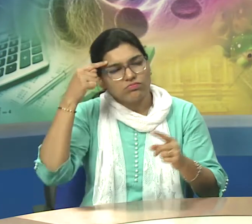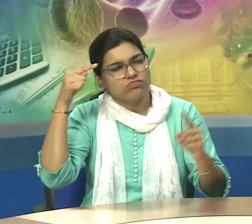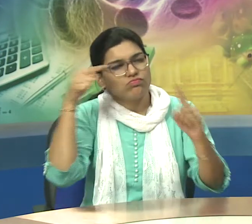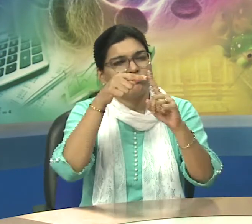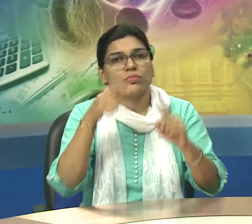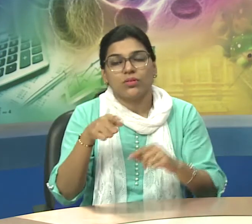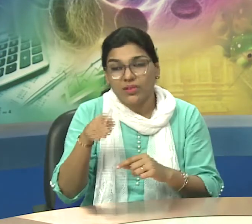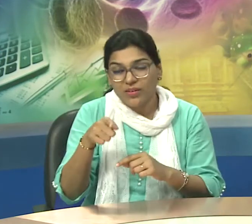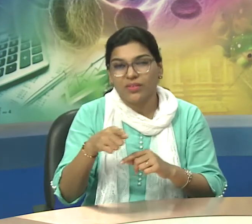Vishwanathan